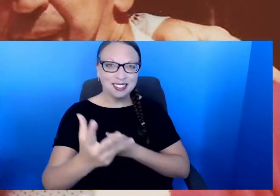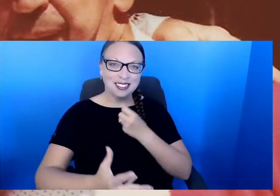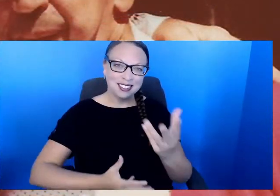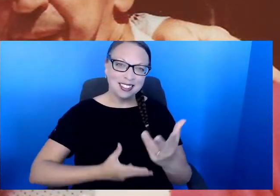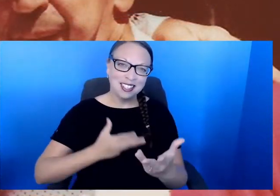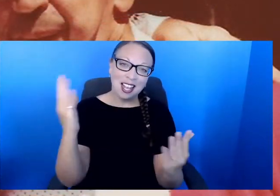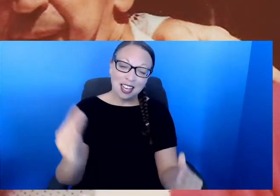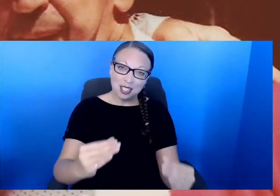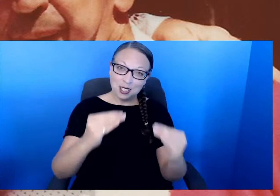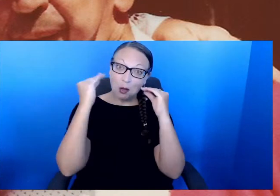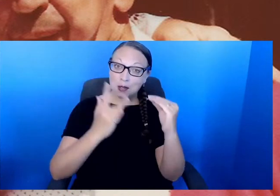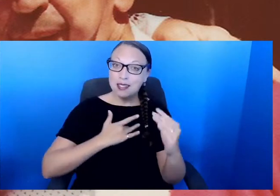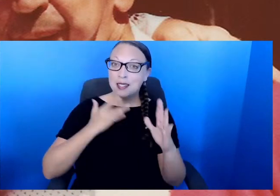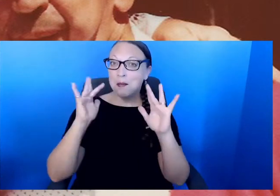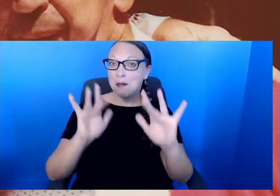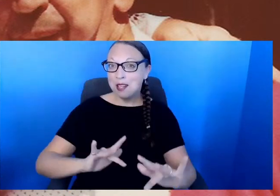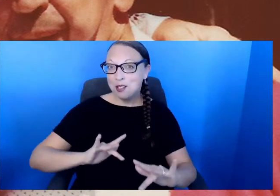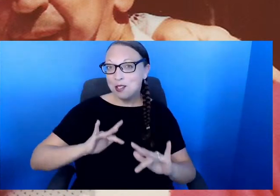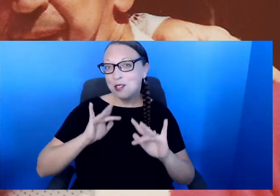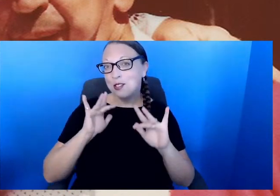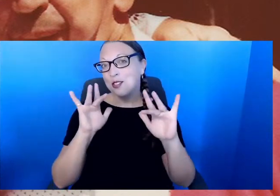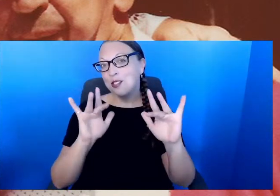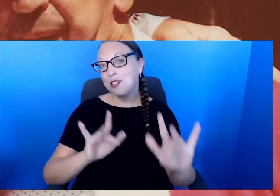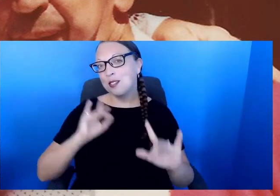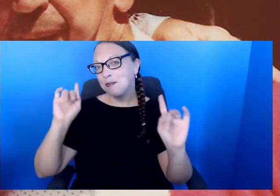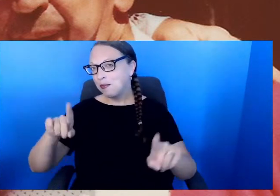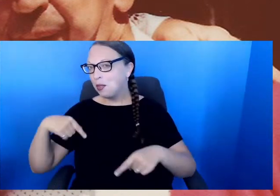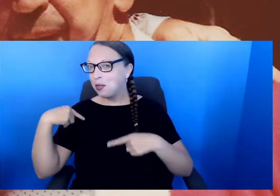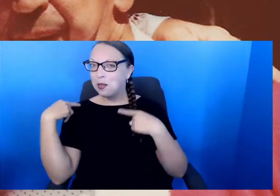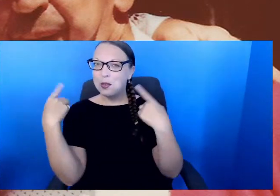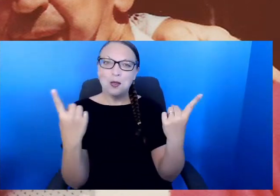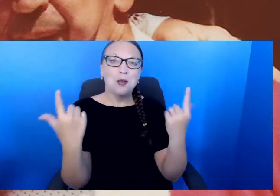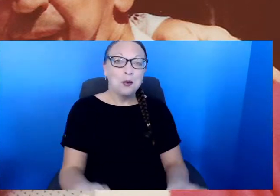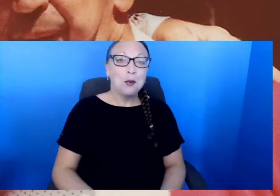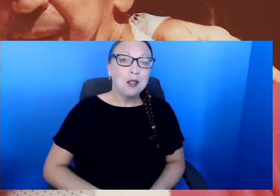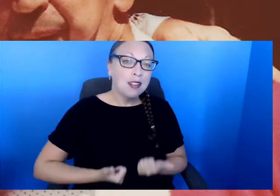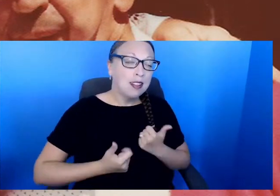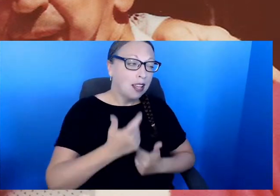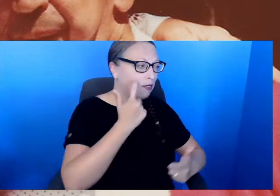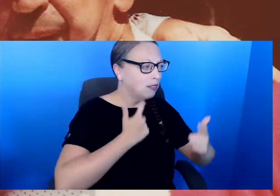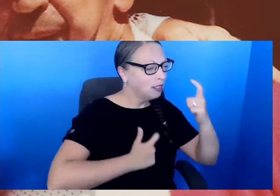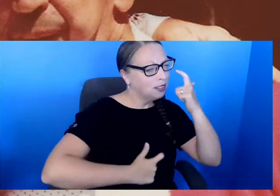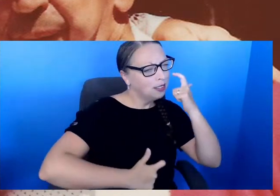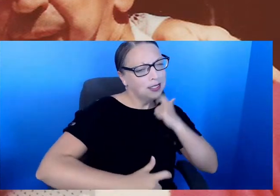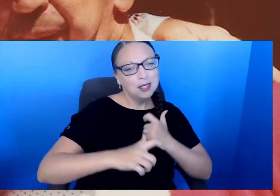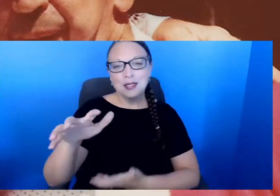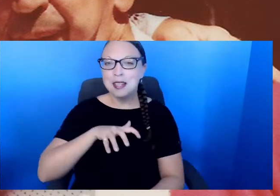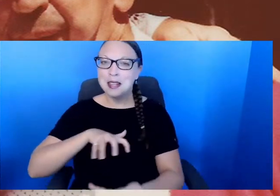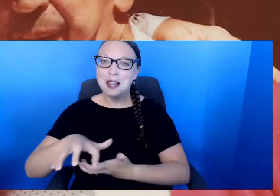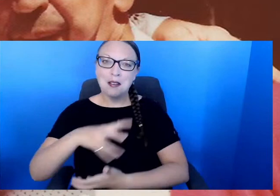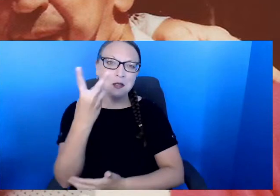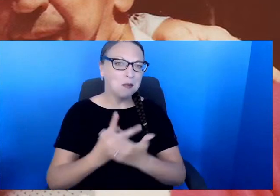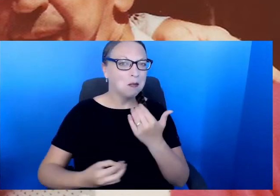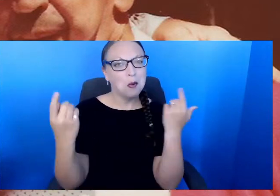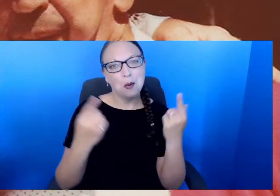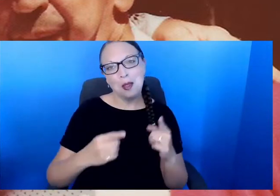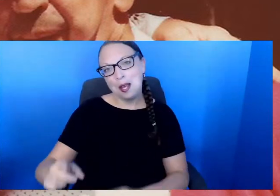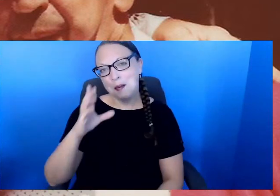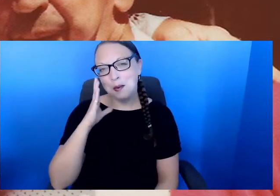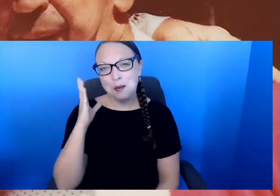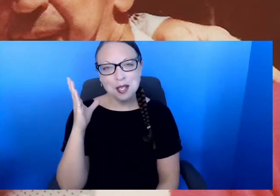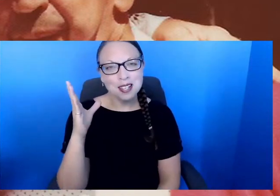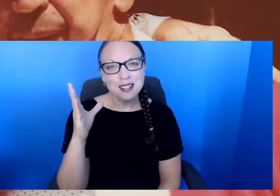me compassion. Down the years of all lives, tears and laughter